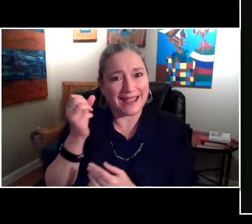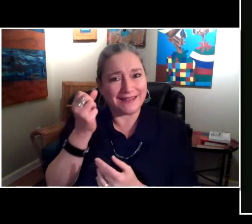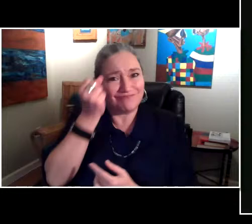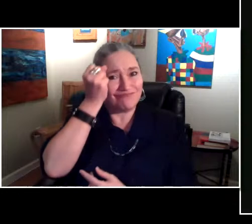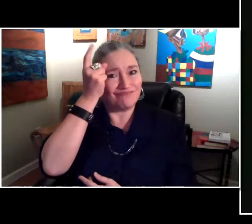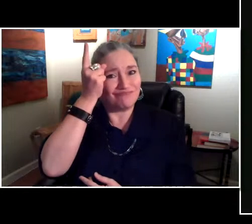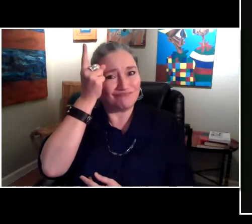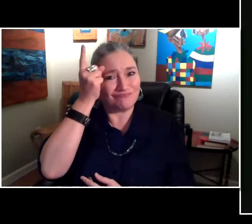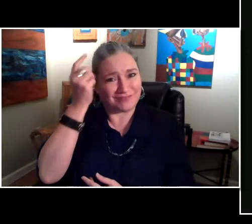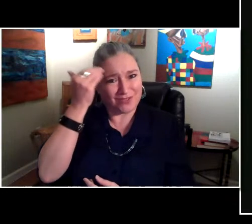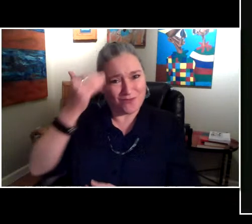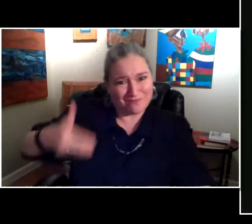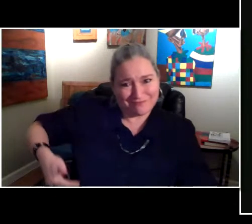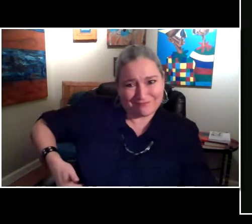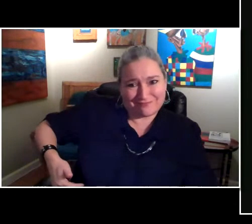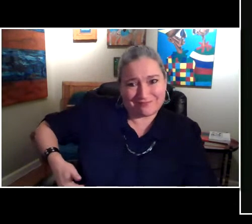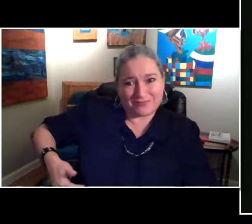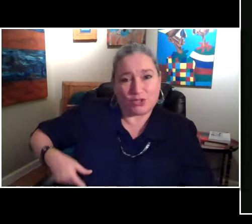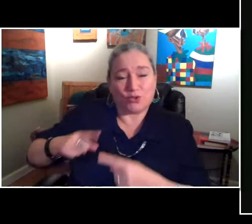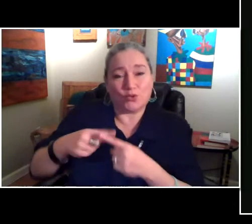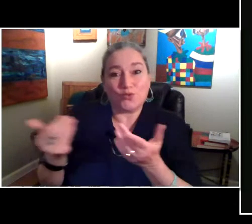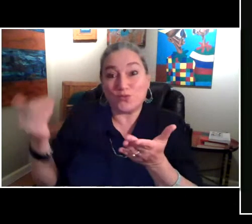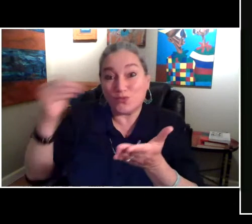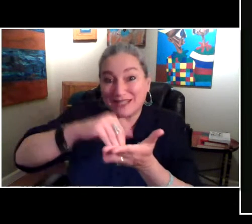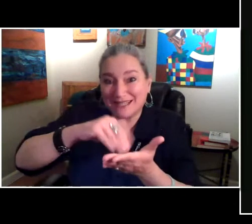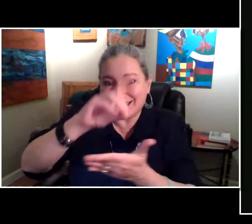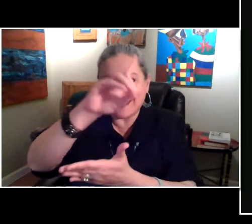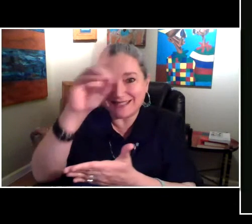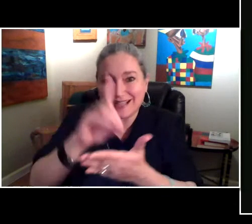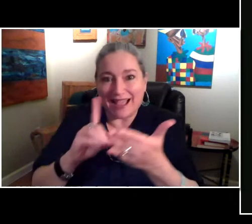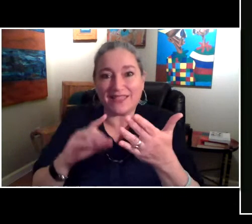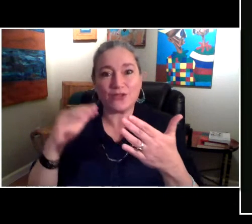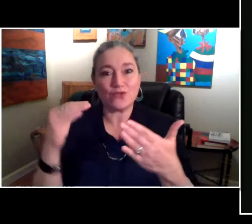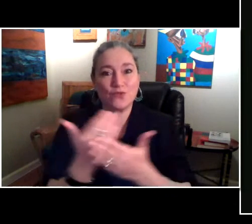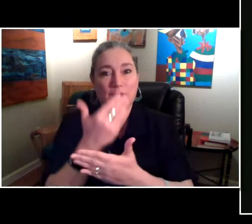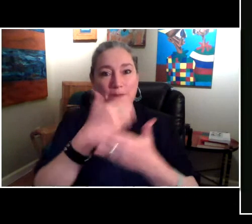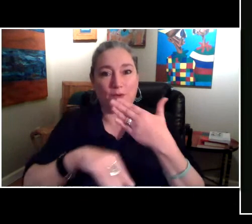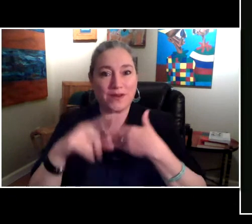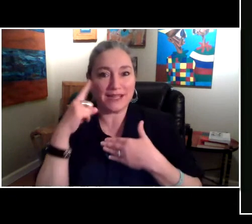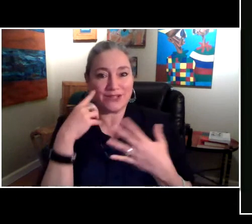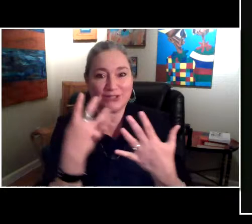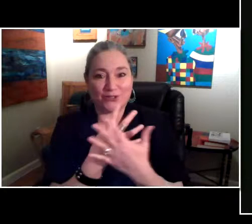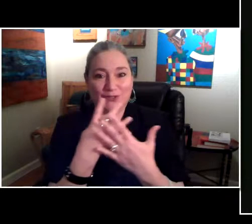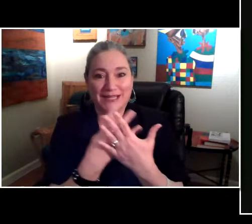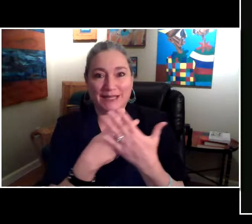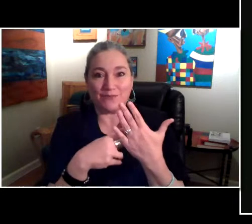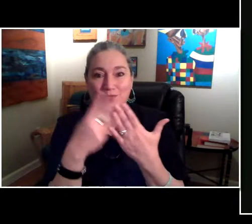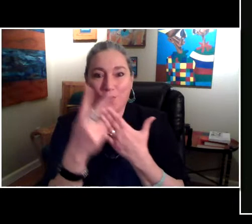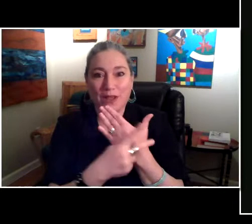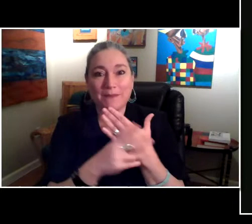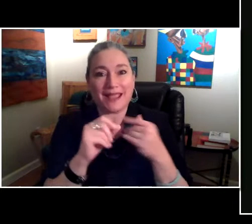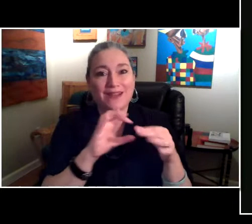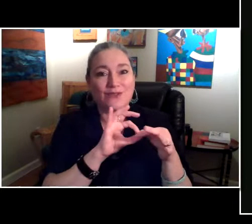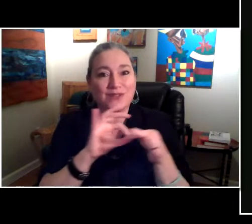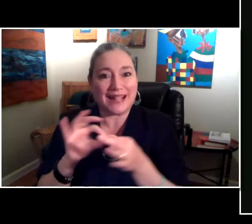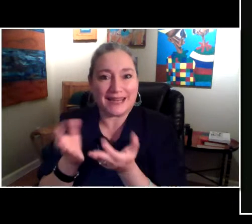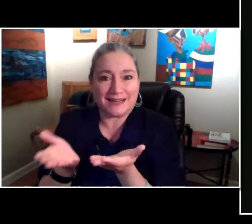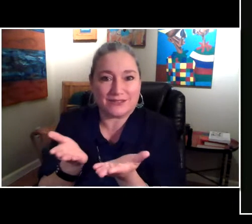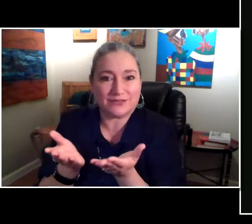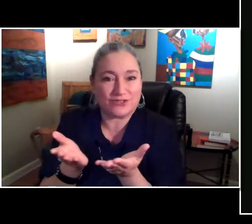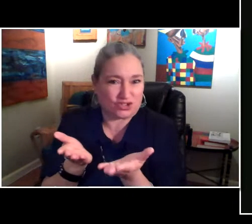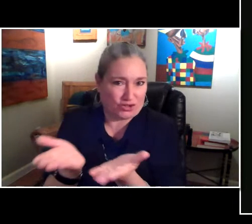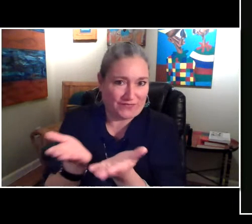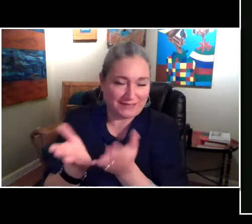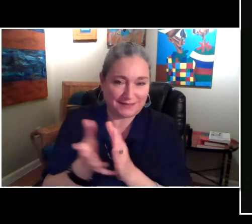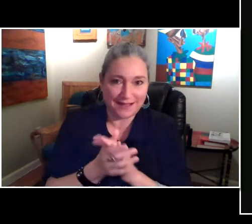our experiences of DCCW, and our understanding, our intuitive knowledge, to then redesign the